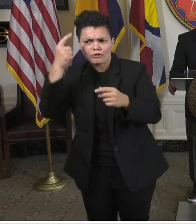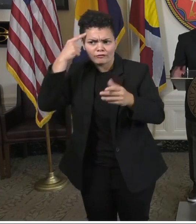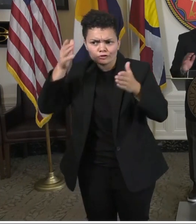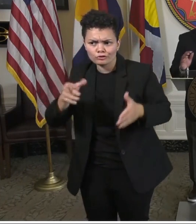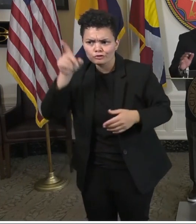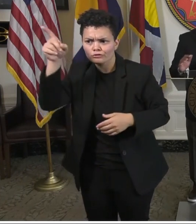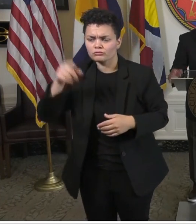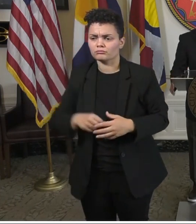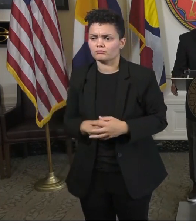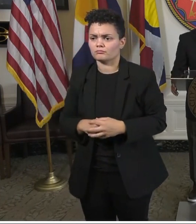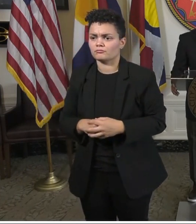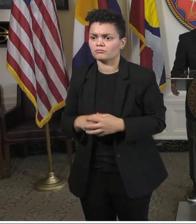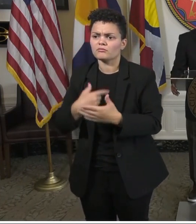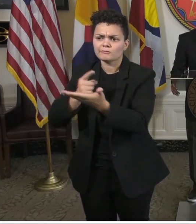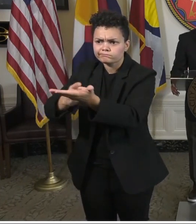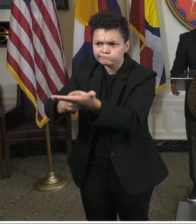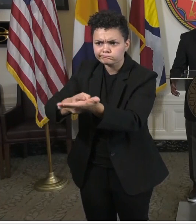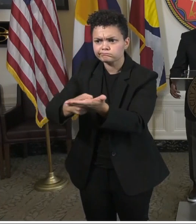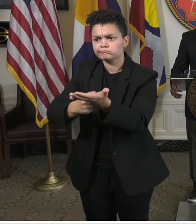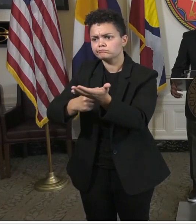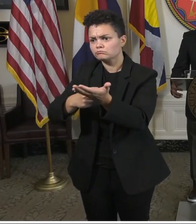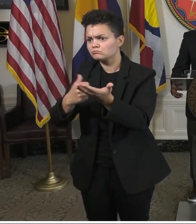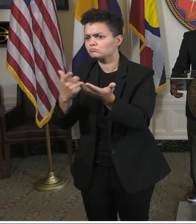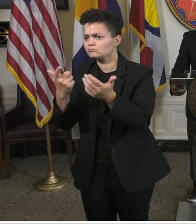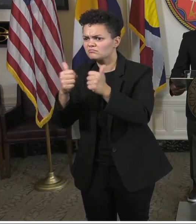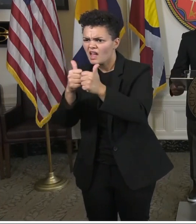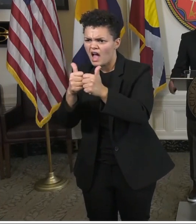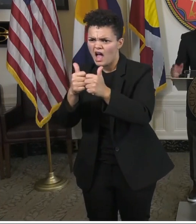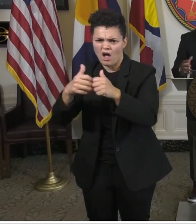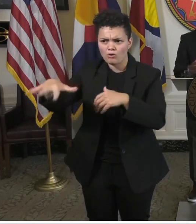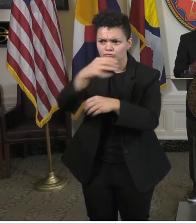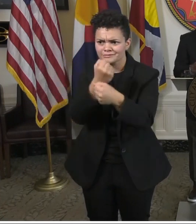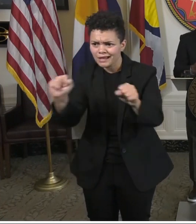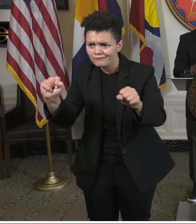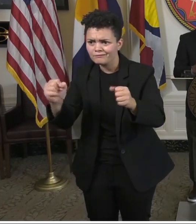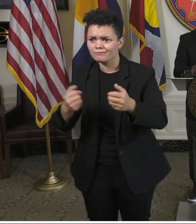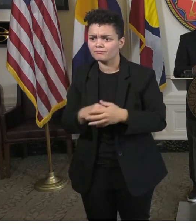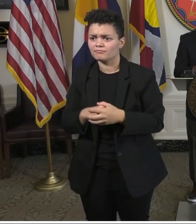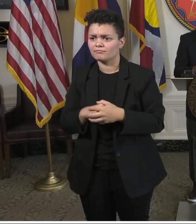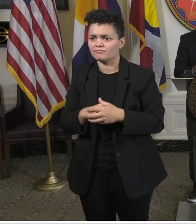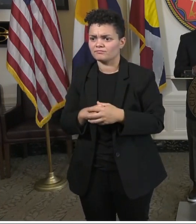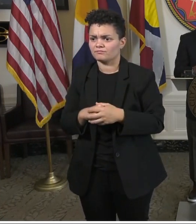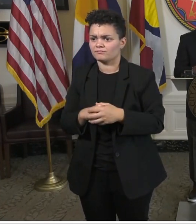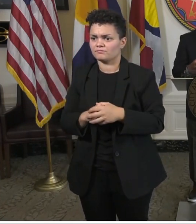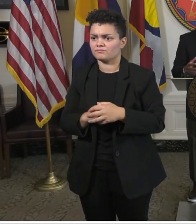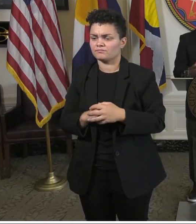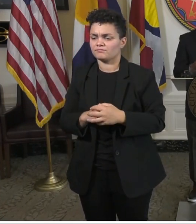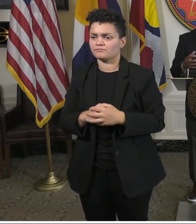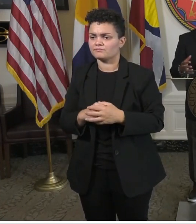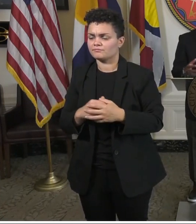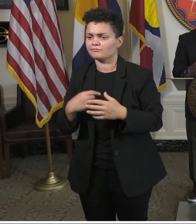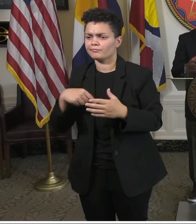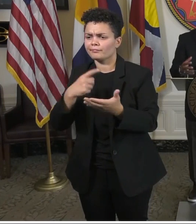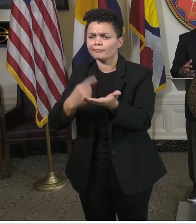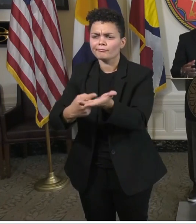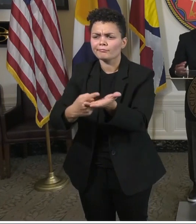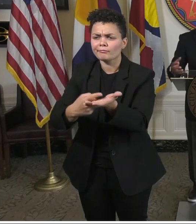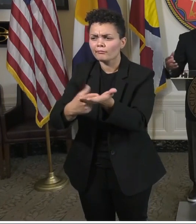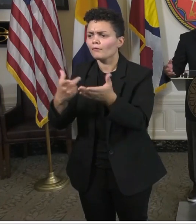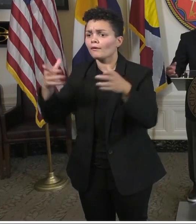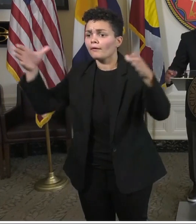had ongoing conversations between our public health departments about, the gatherings of